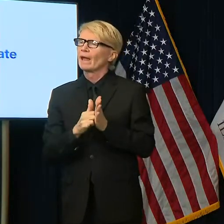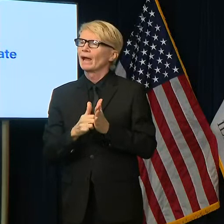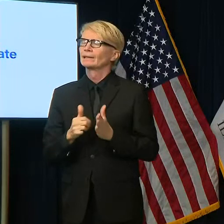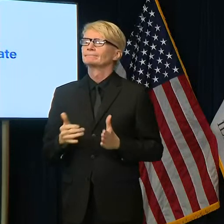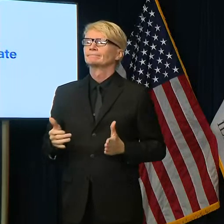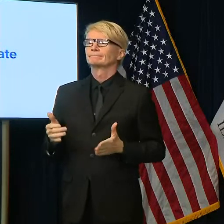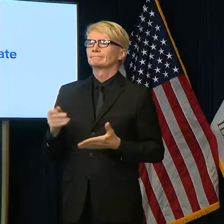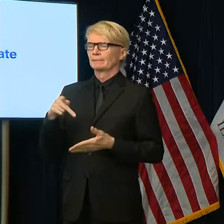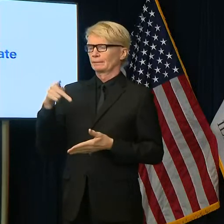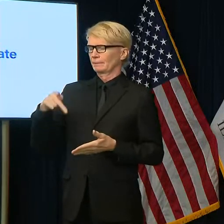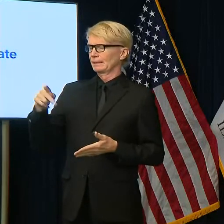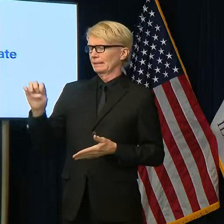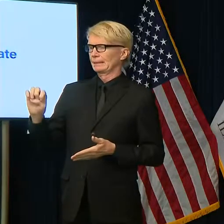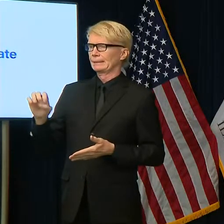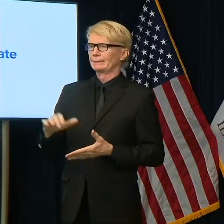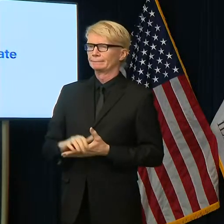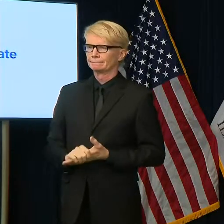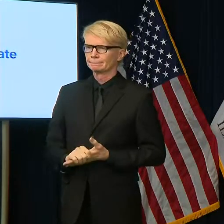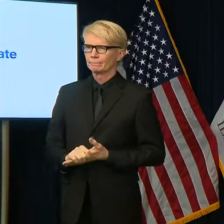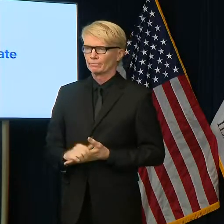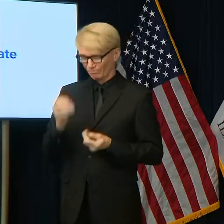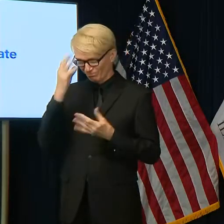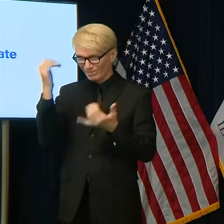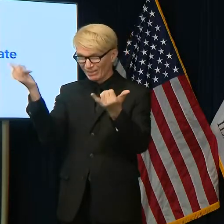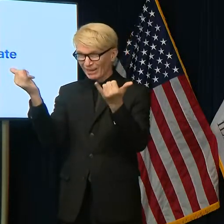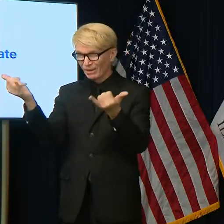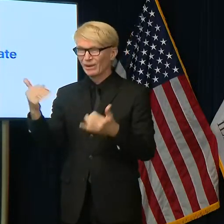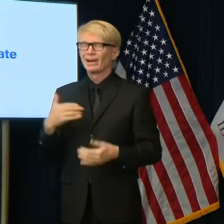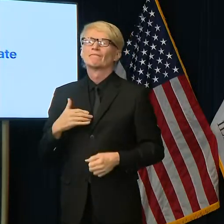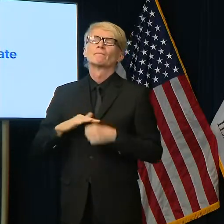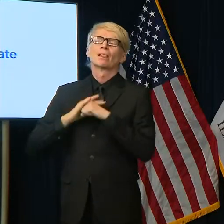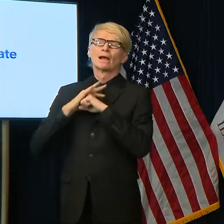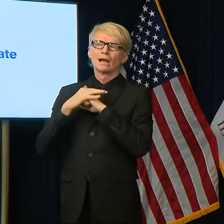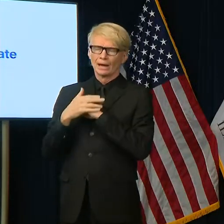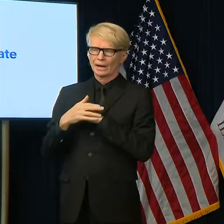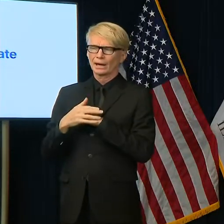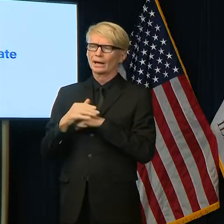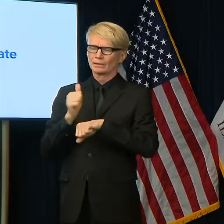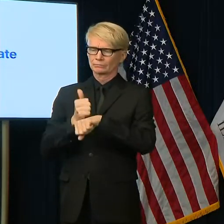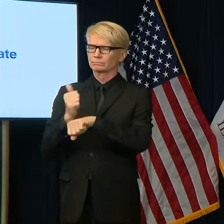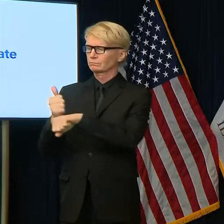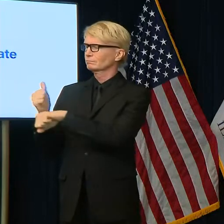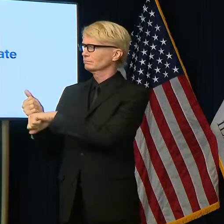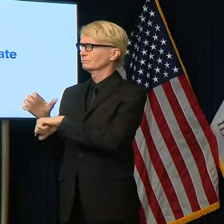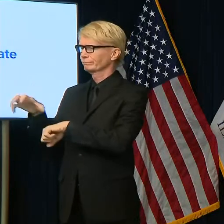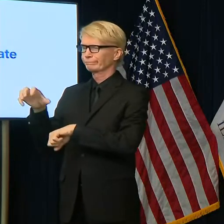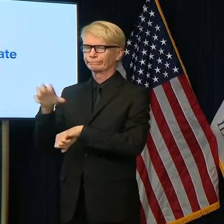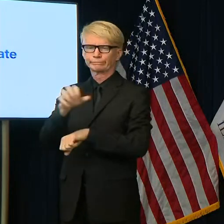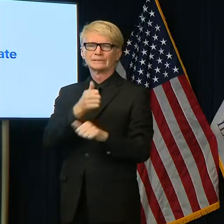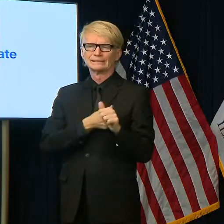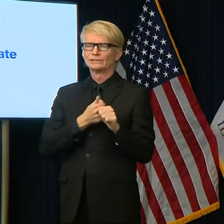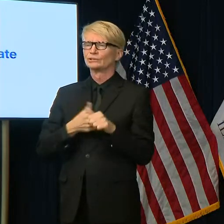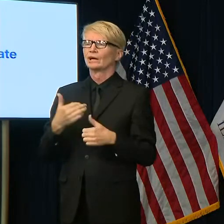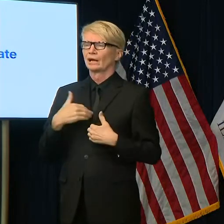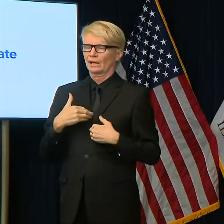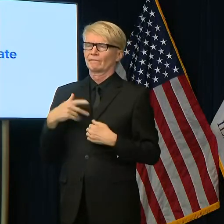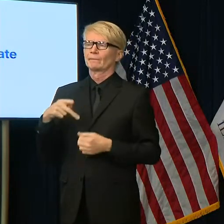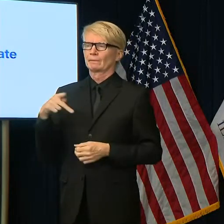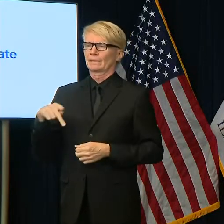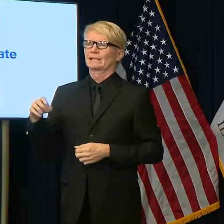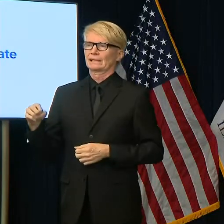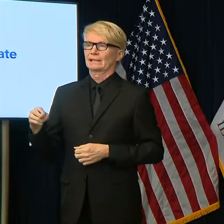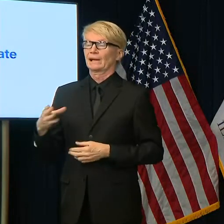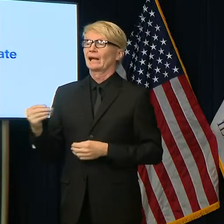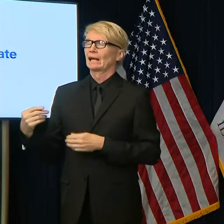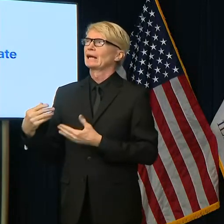that we have plenty of PPE on site in these locations and have had for